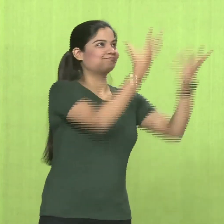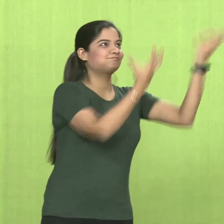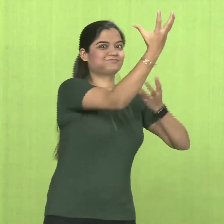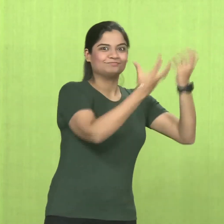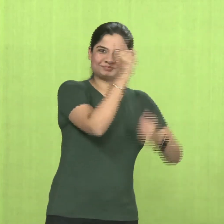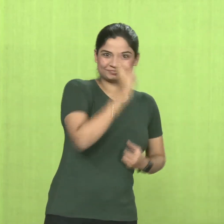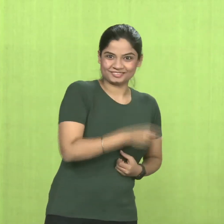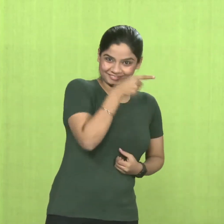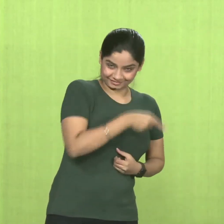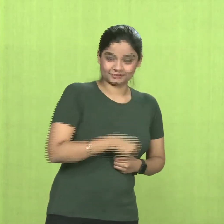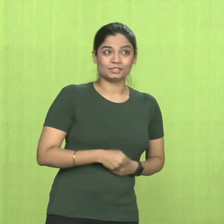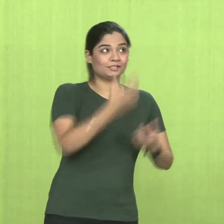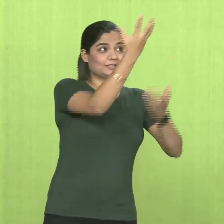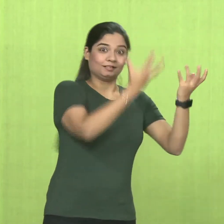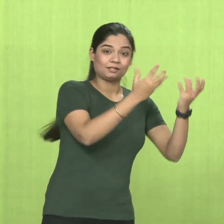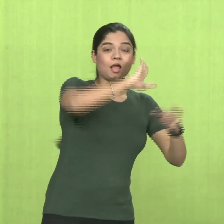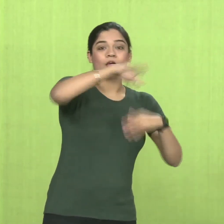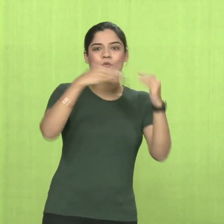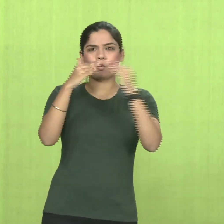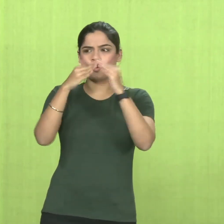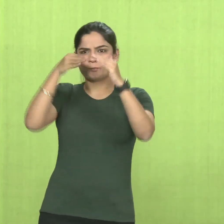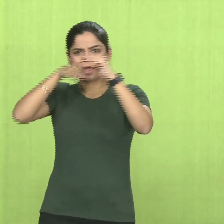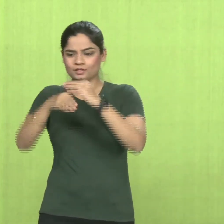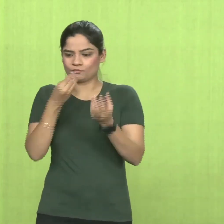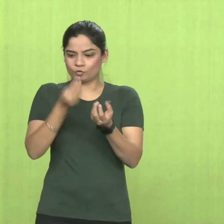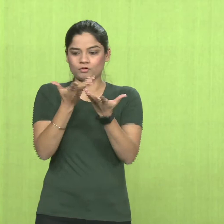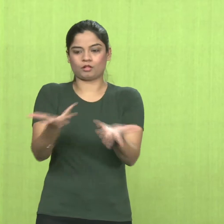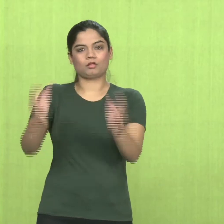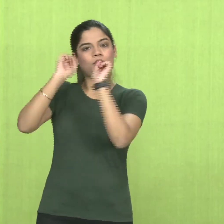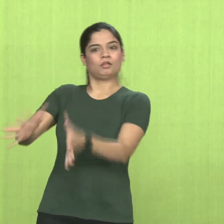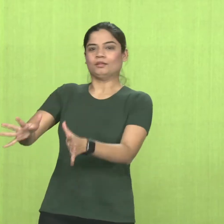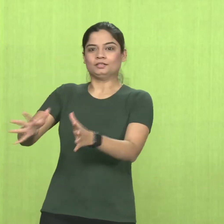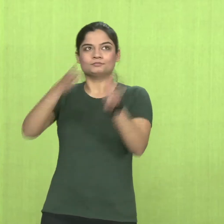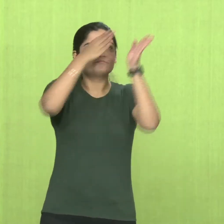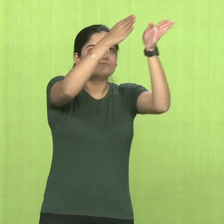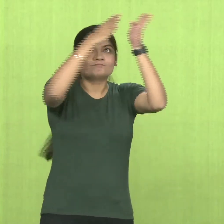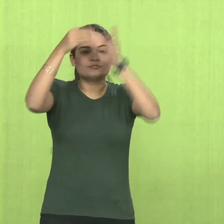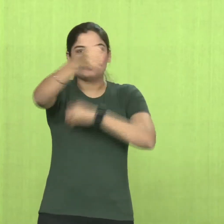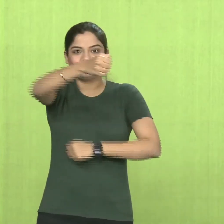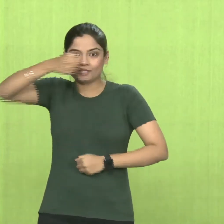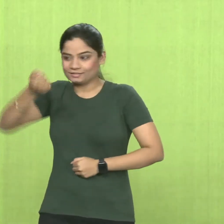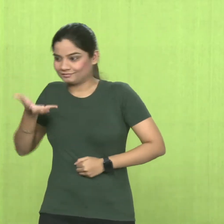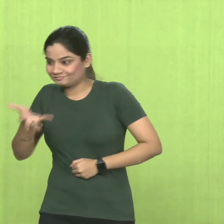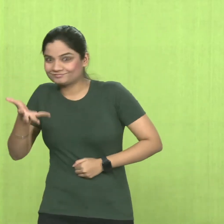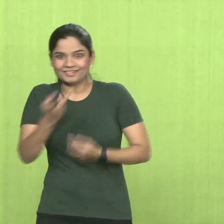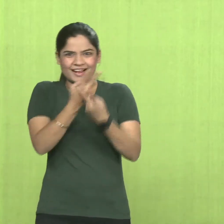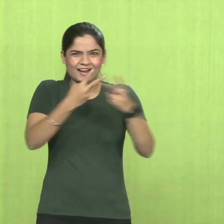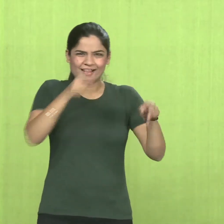places, and after buying the food, we have to store it in the right conditions, be it in the refrigerator or